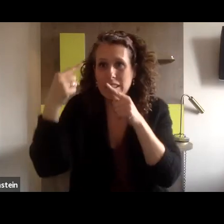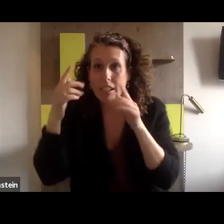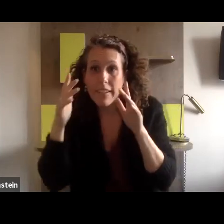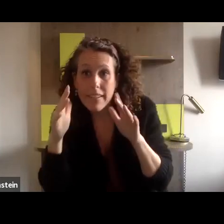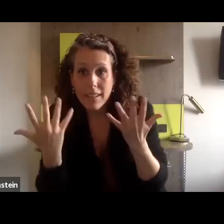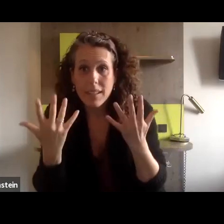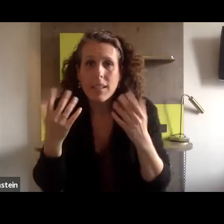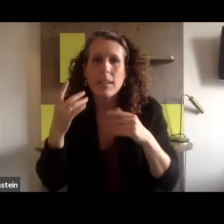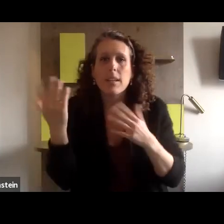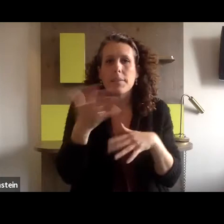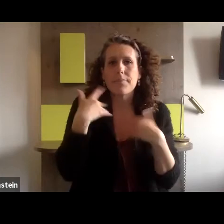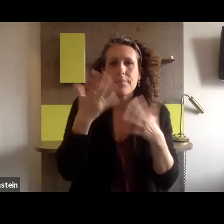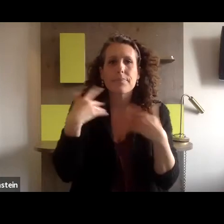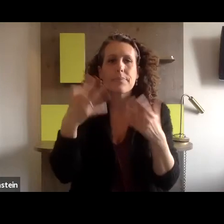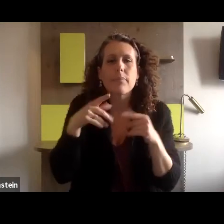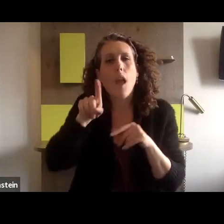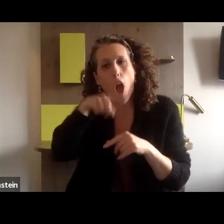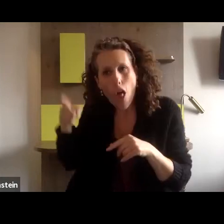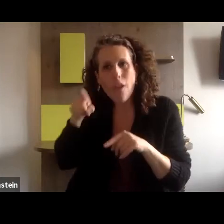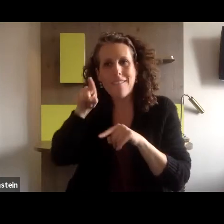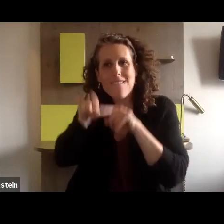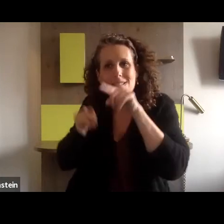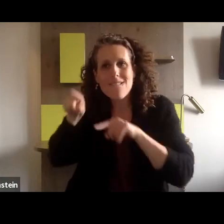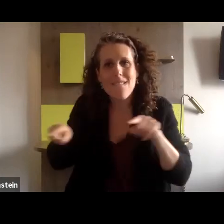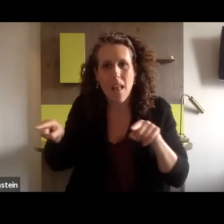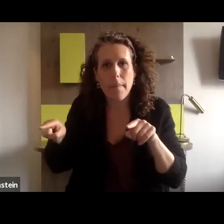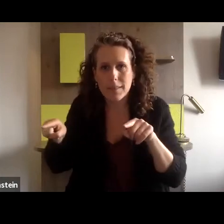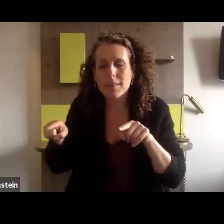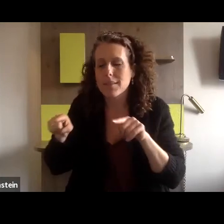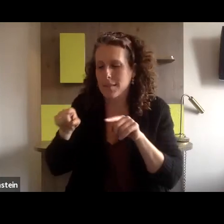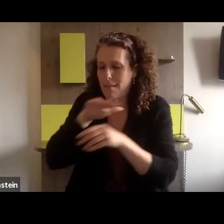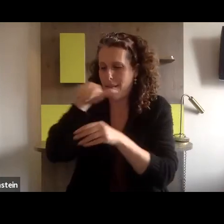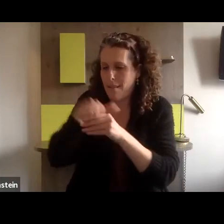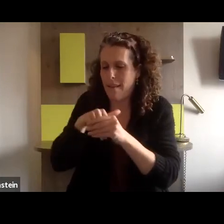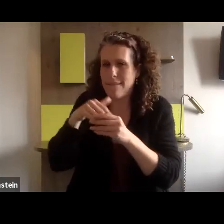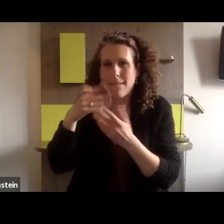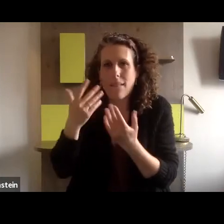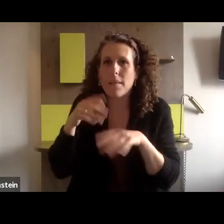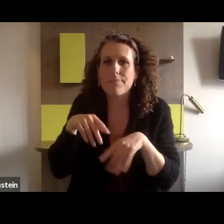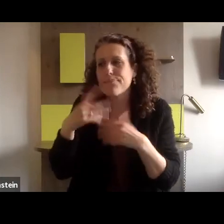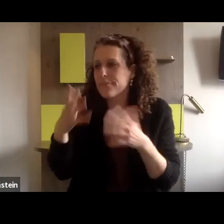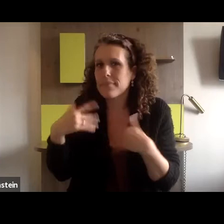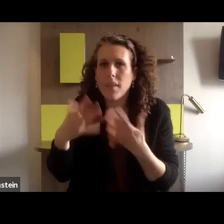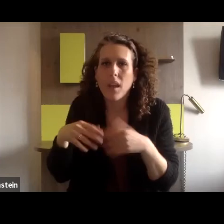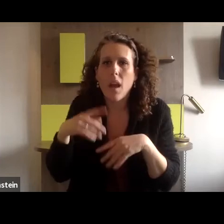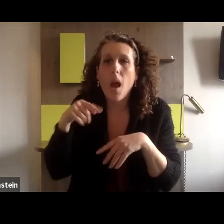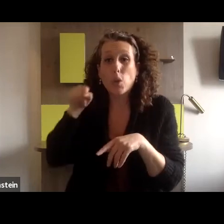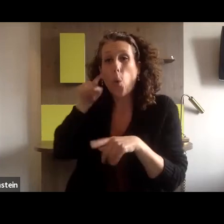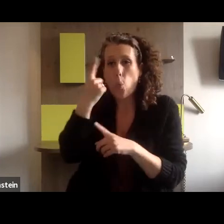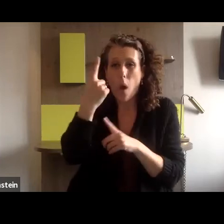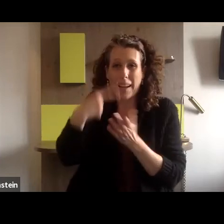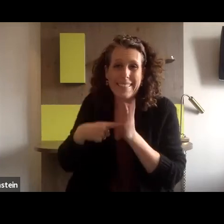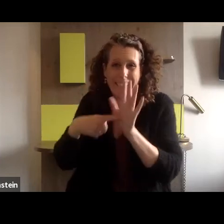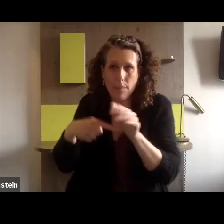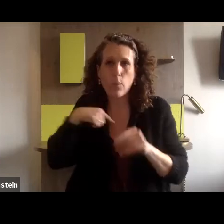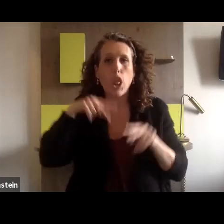that could explain test performances of test takers. In this case, testing children. So what we